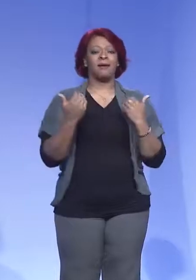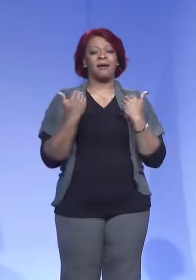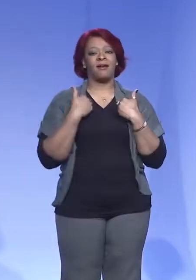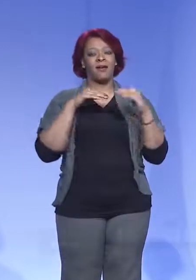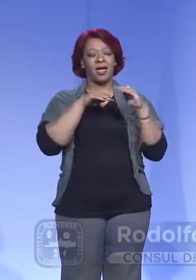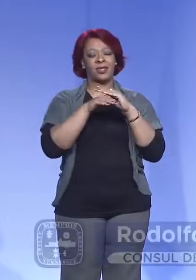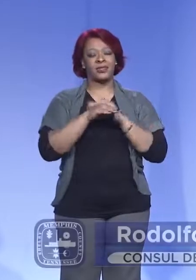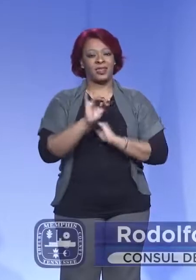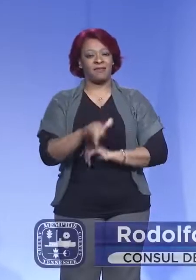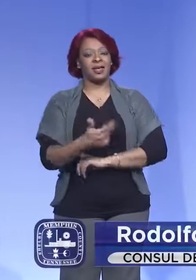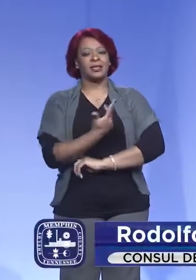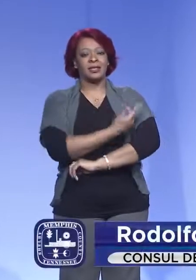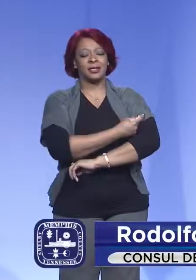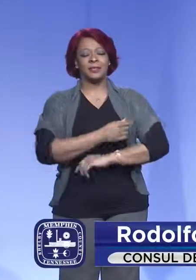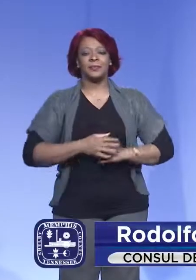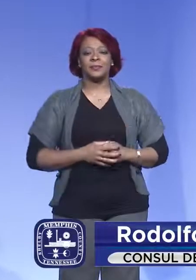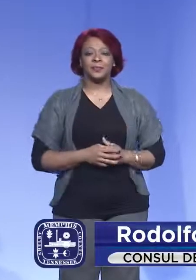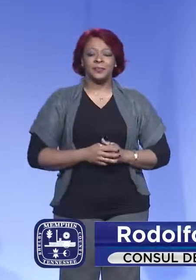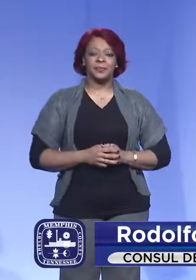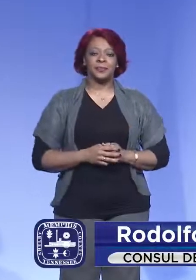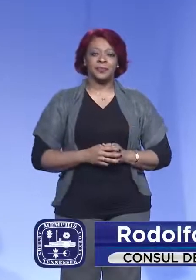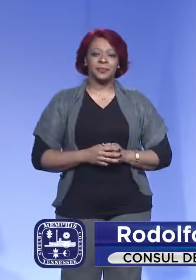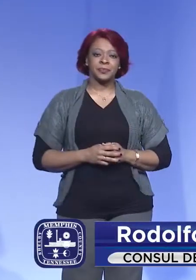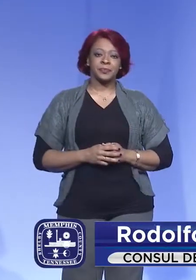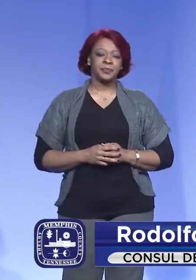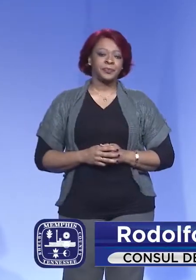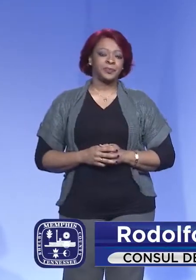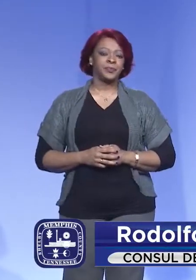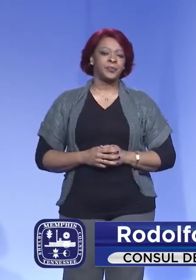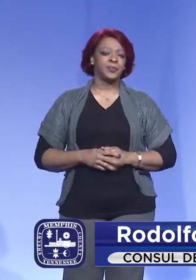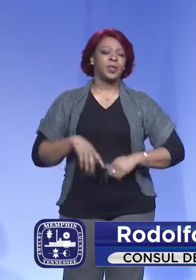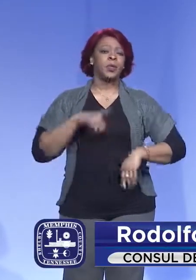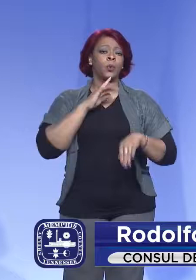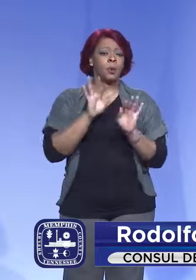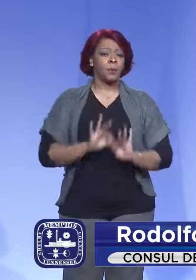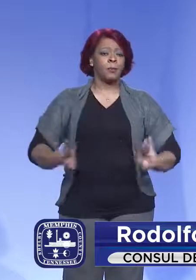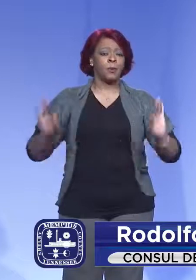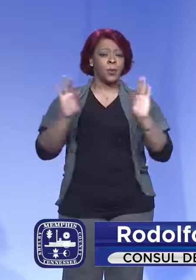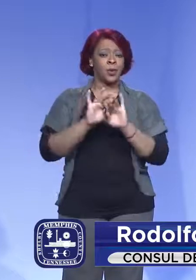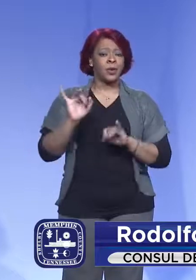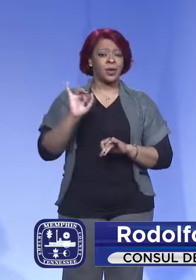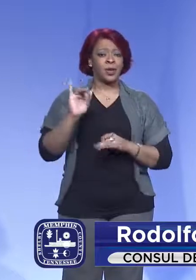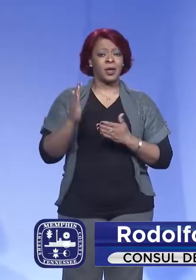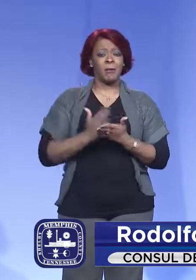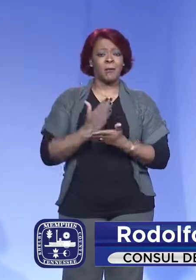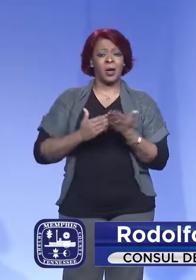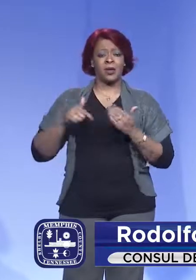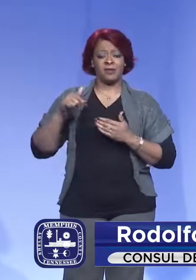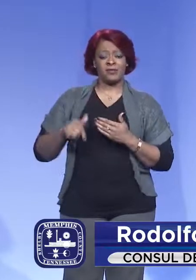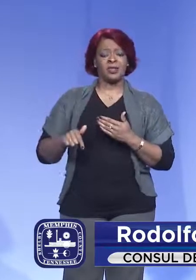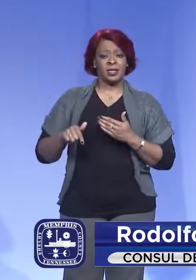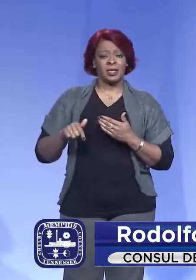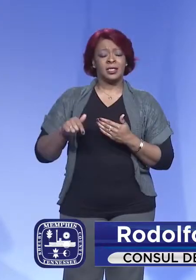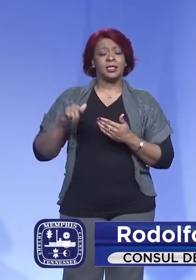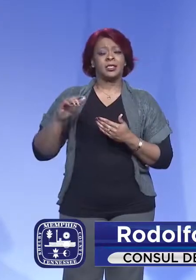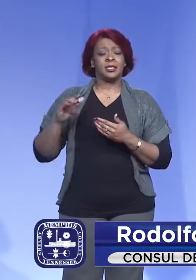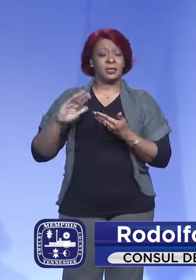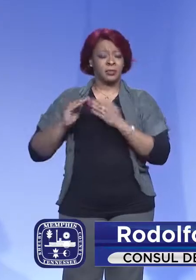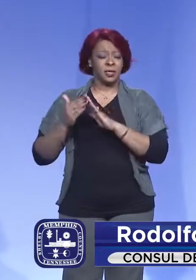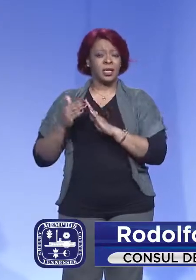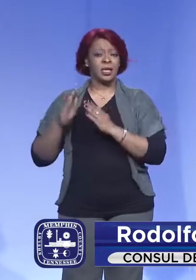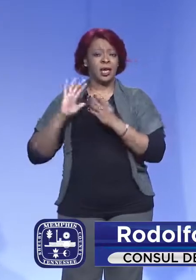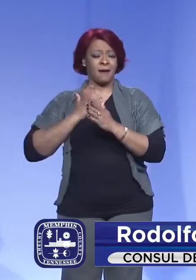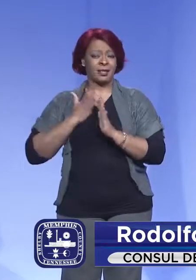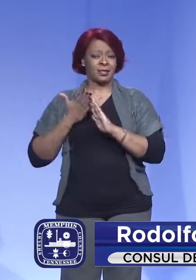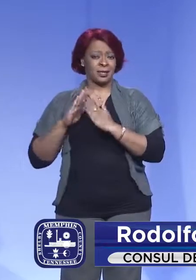to the vaccine. And also, very important, is another paragraph on this press release who said